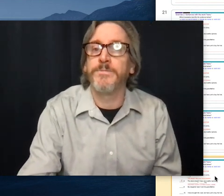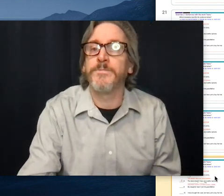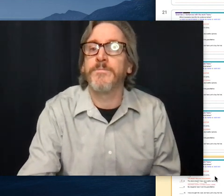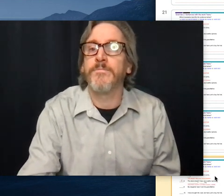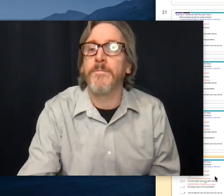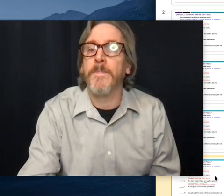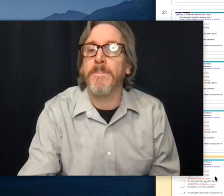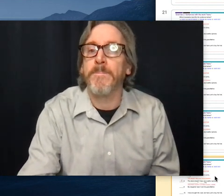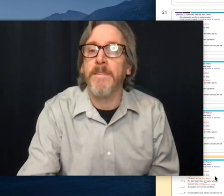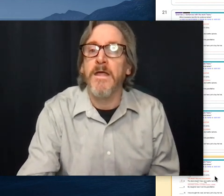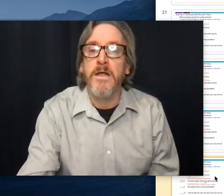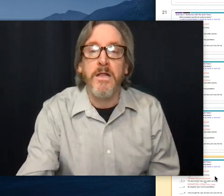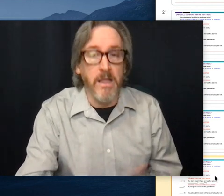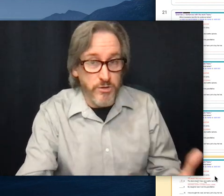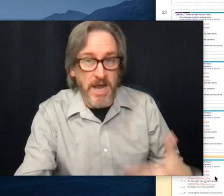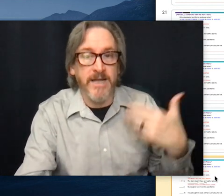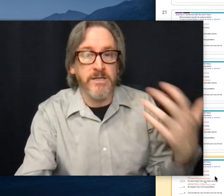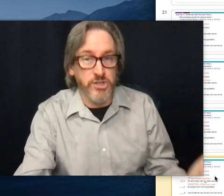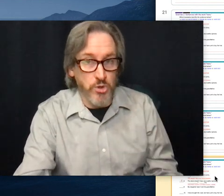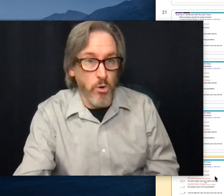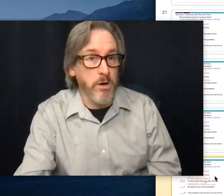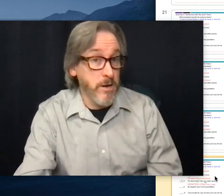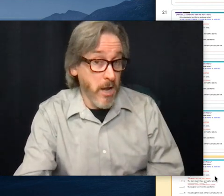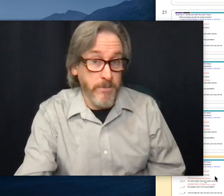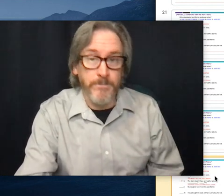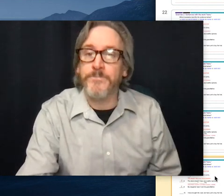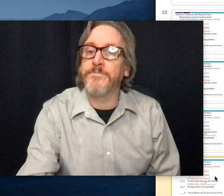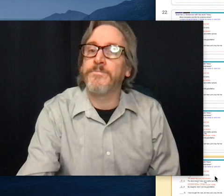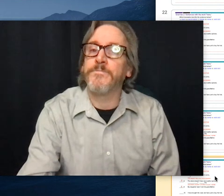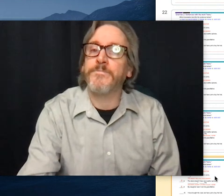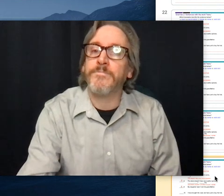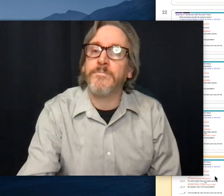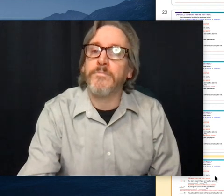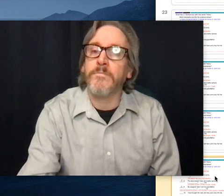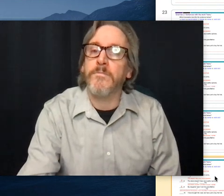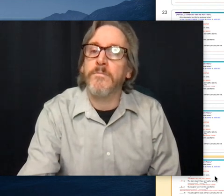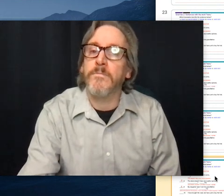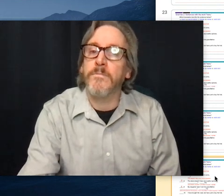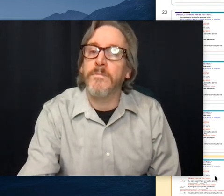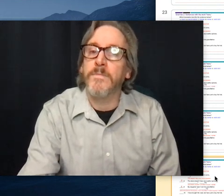to. Leather jacket, store, none.